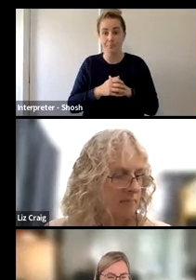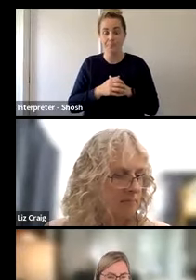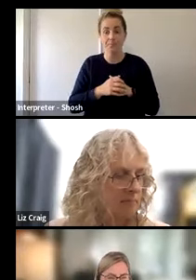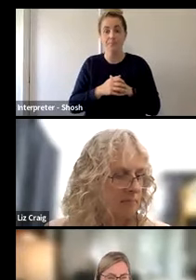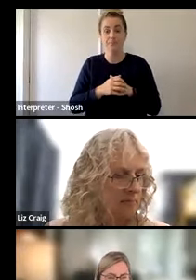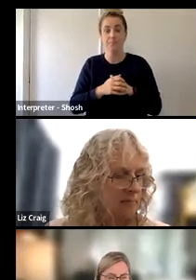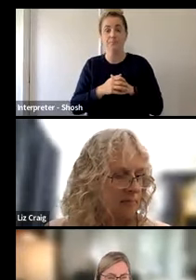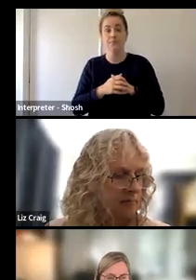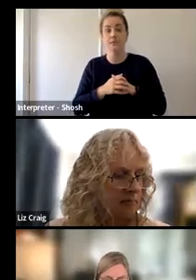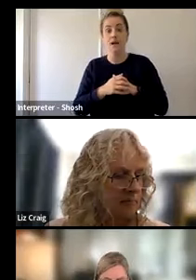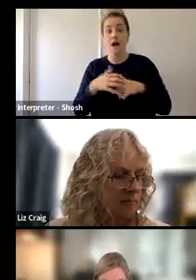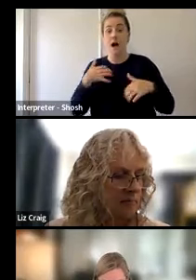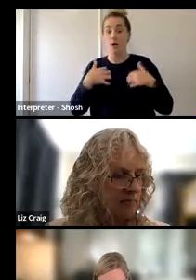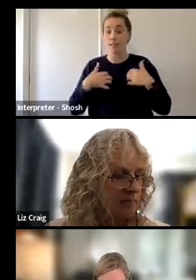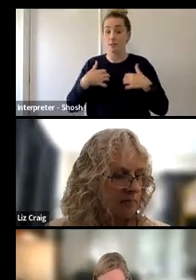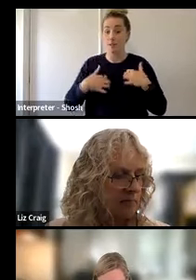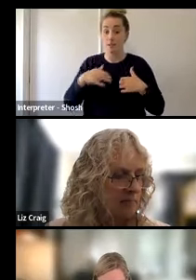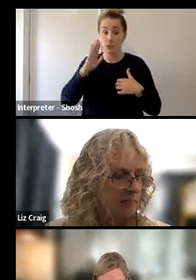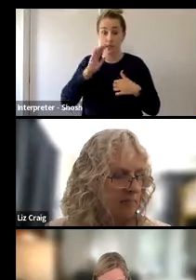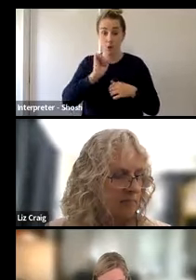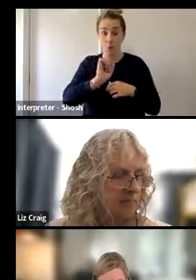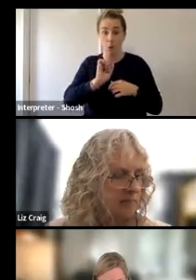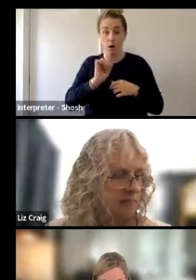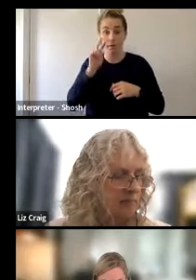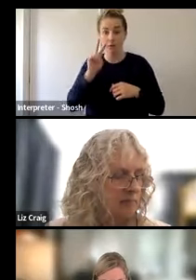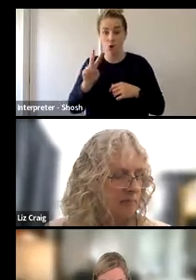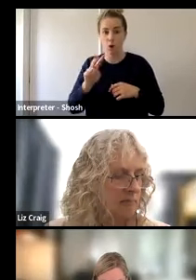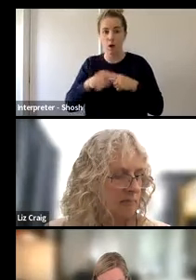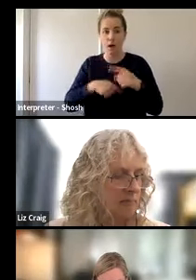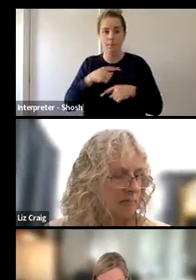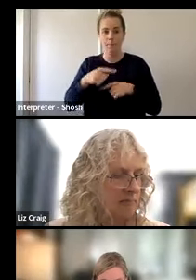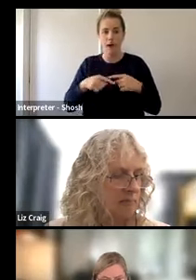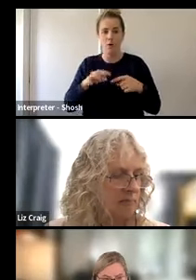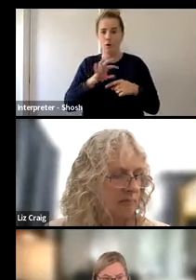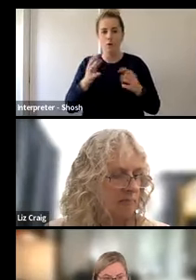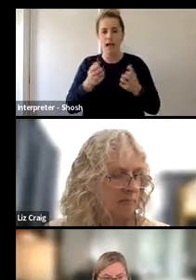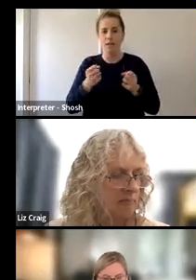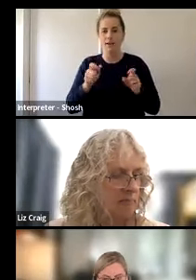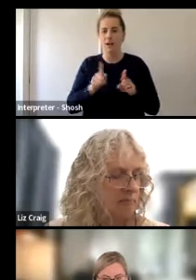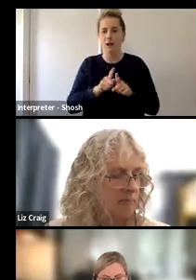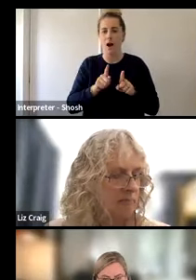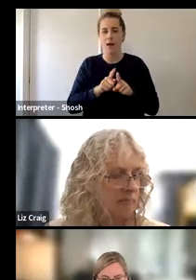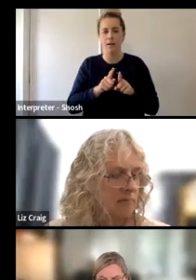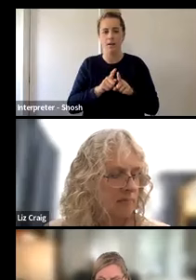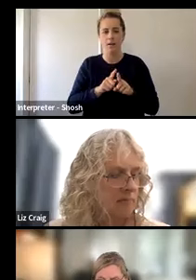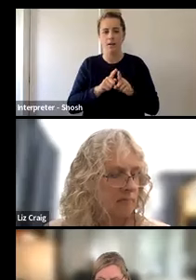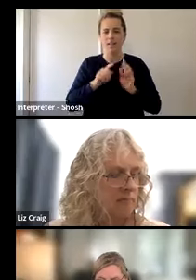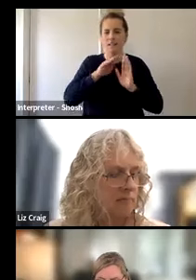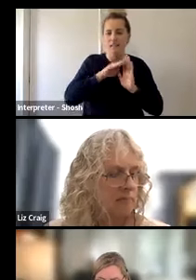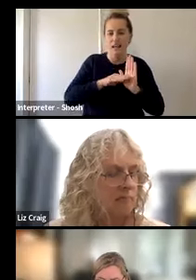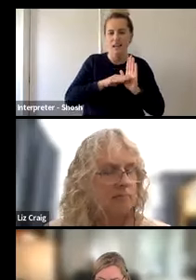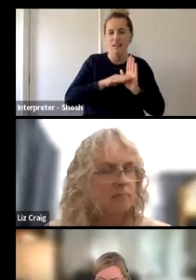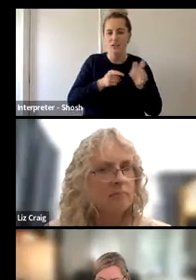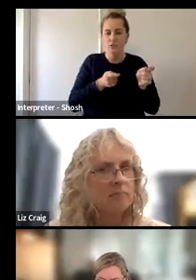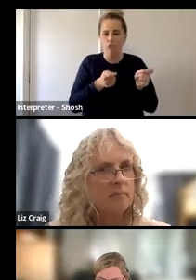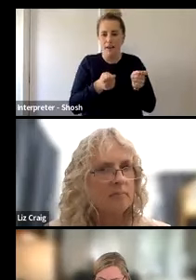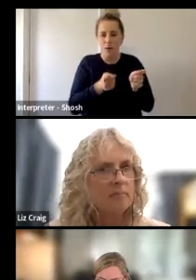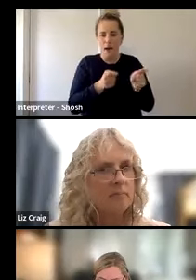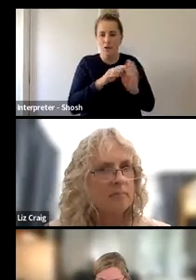hearing, obviously, your view around not having to sort of hit that big stick or the, standards and regulations.